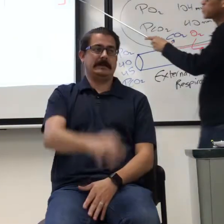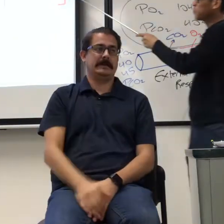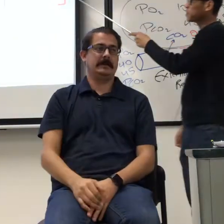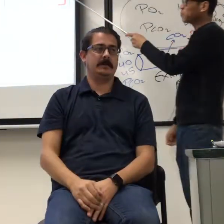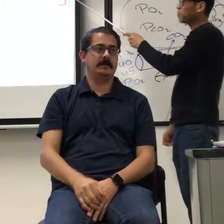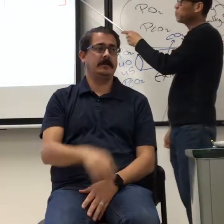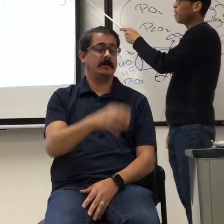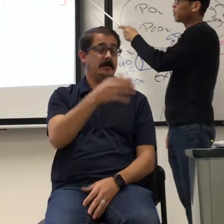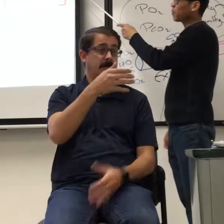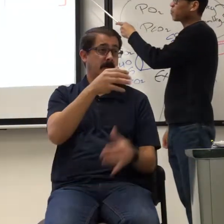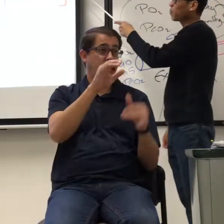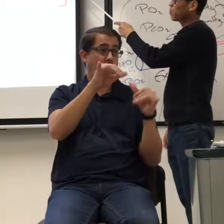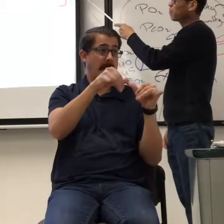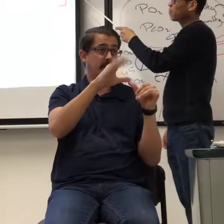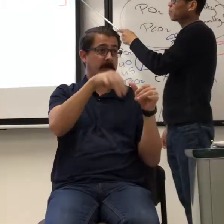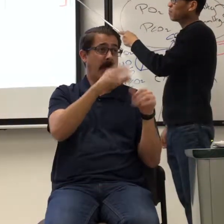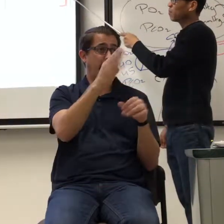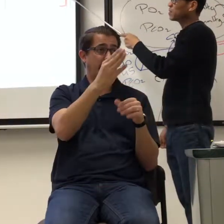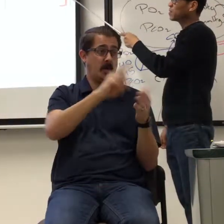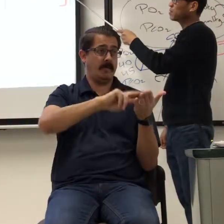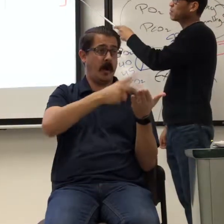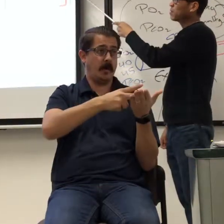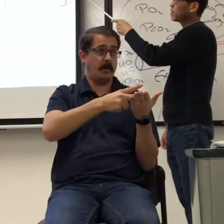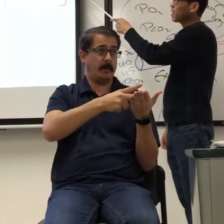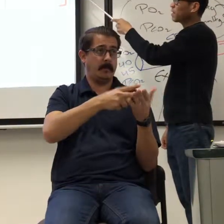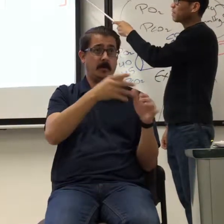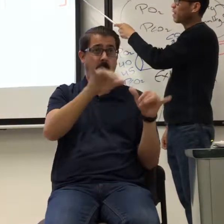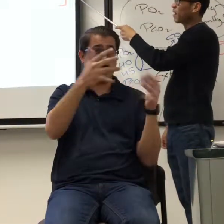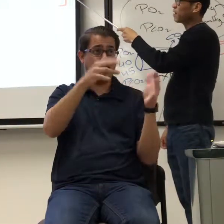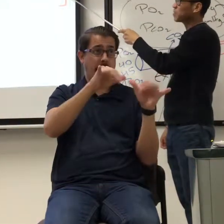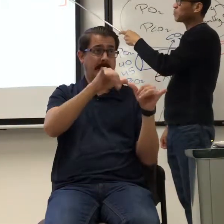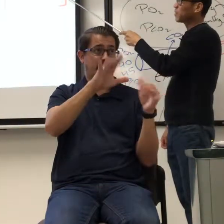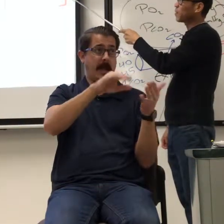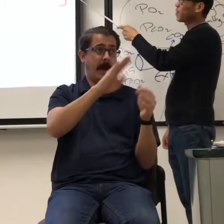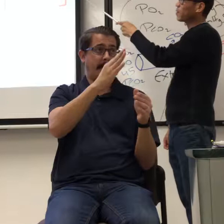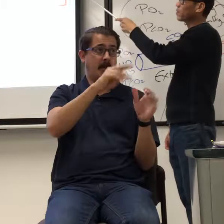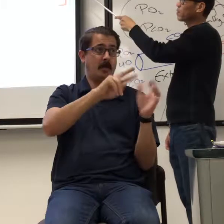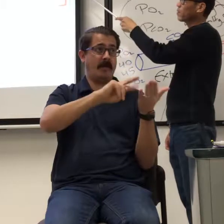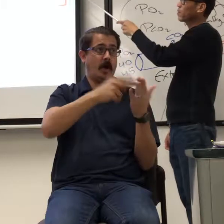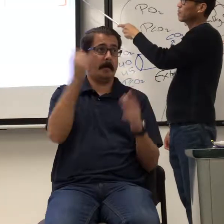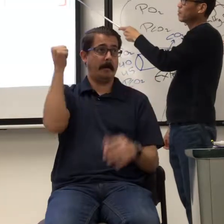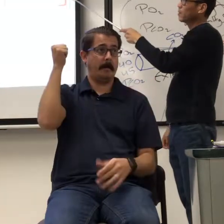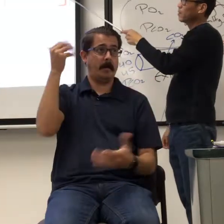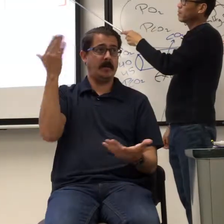even measured this blue volume. What is it? Identify, just from here to